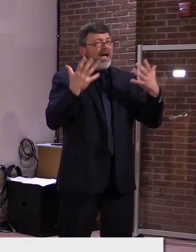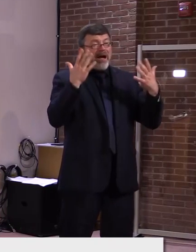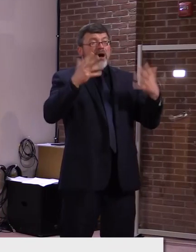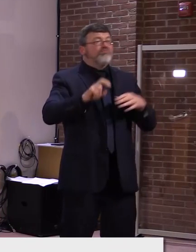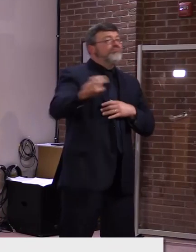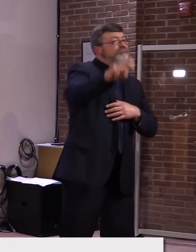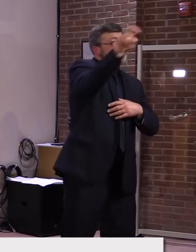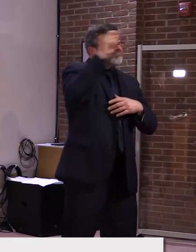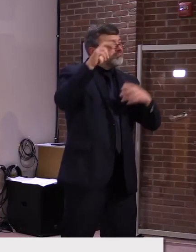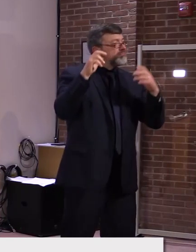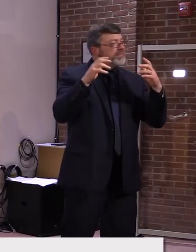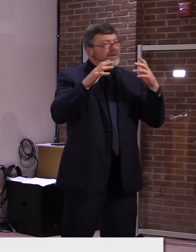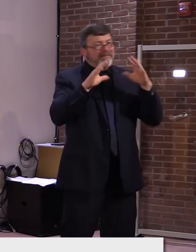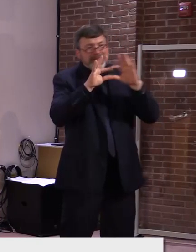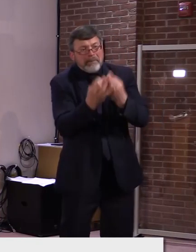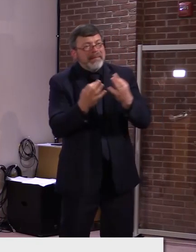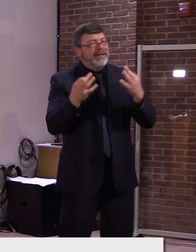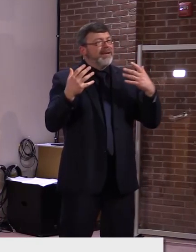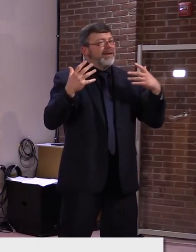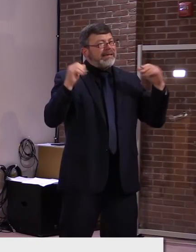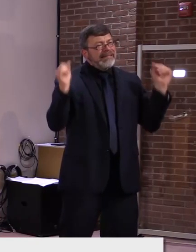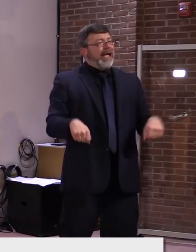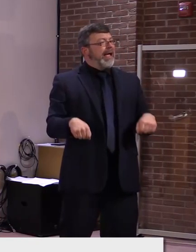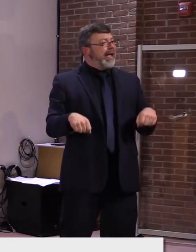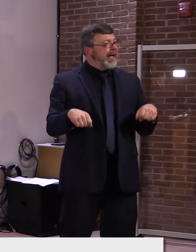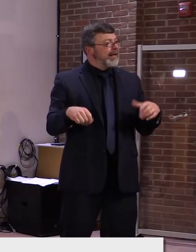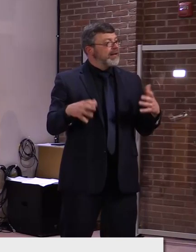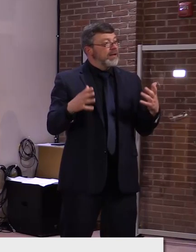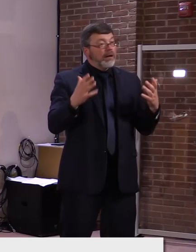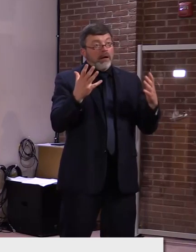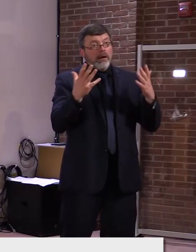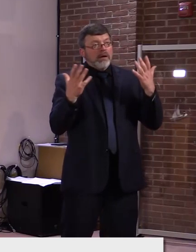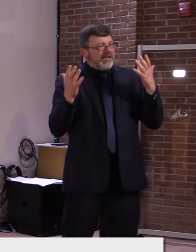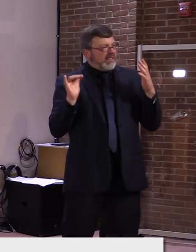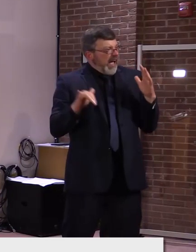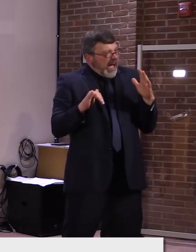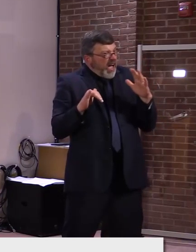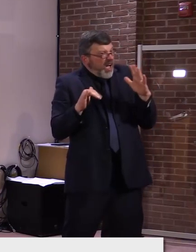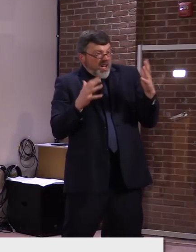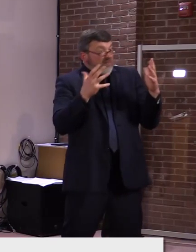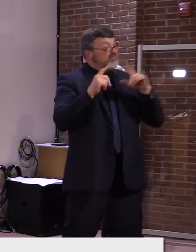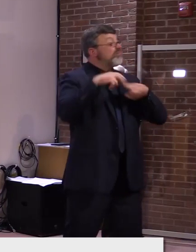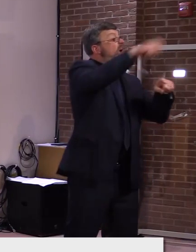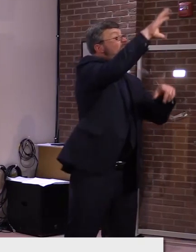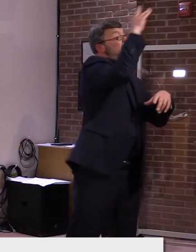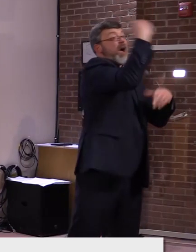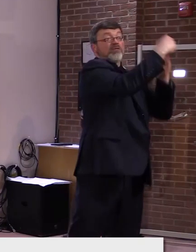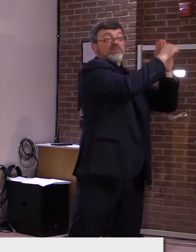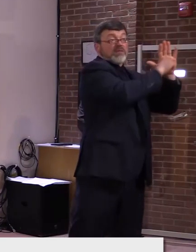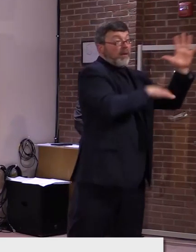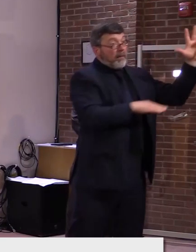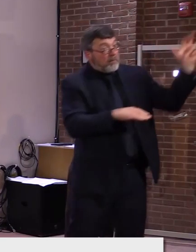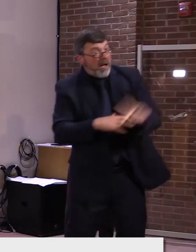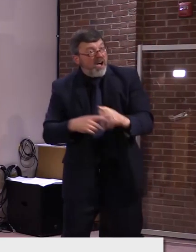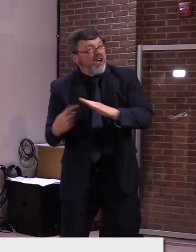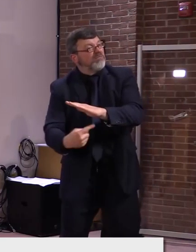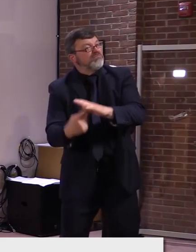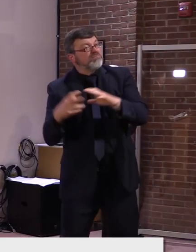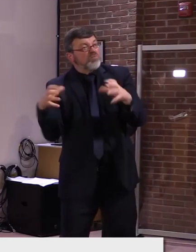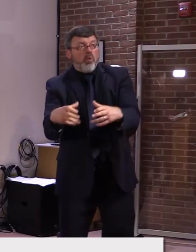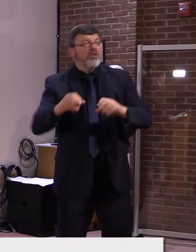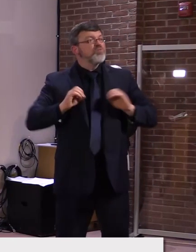Vermont, and skip the need to quarantine if they are ever found to be a close contact with someone with COVID-19. That's why it's